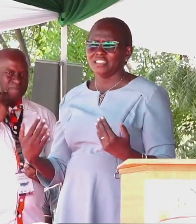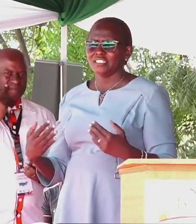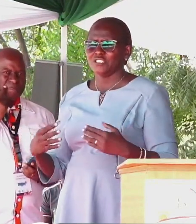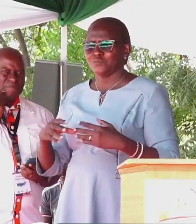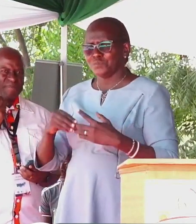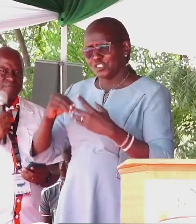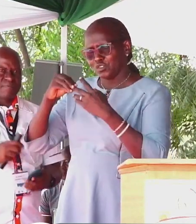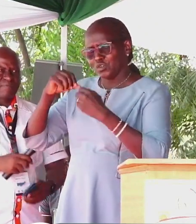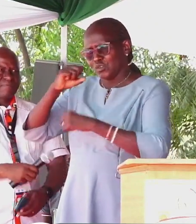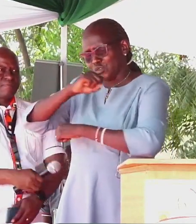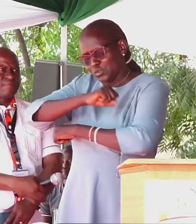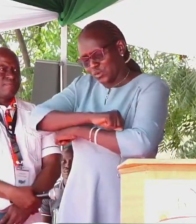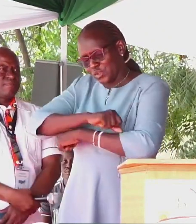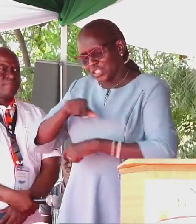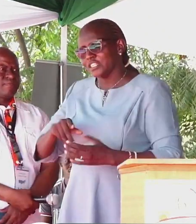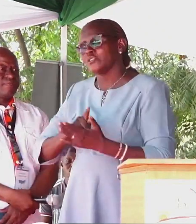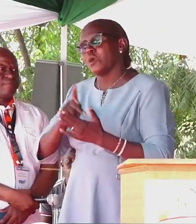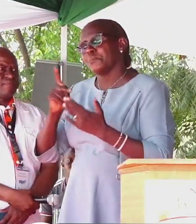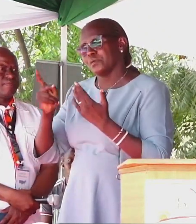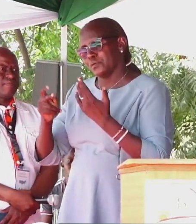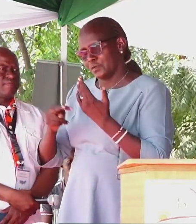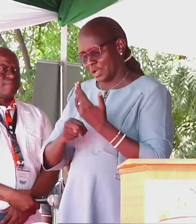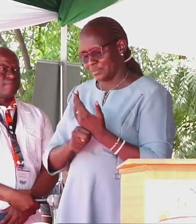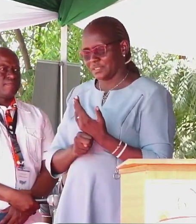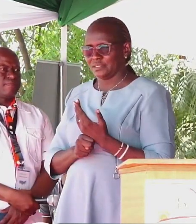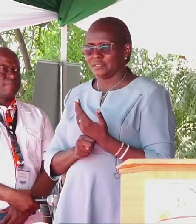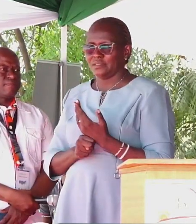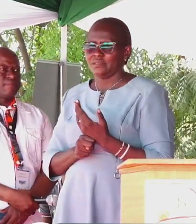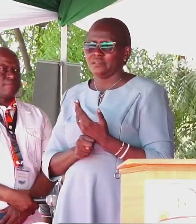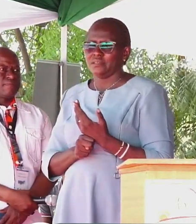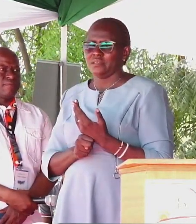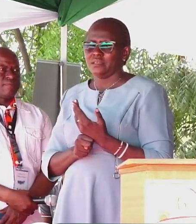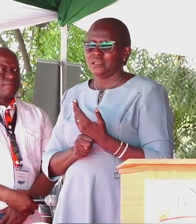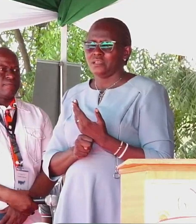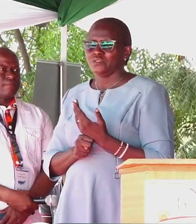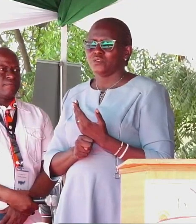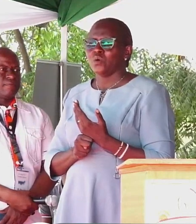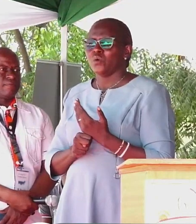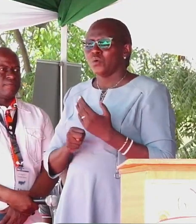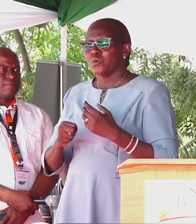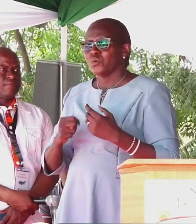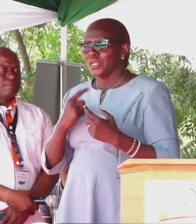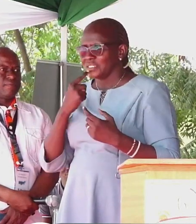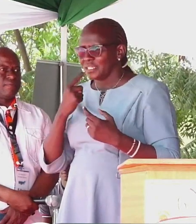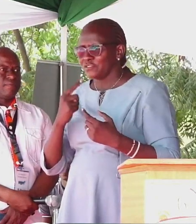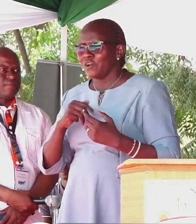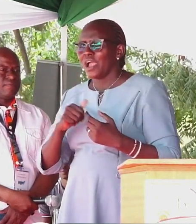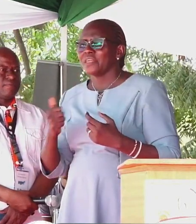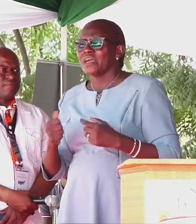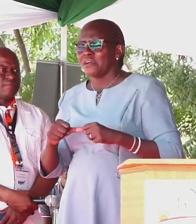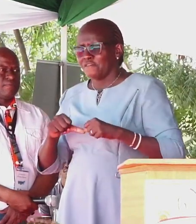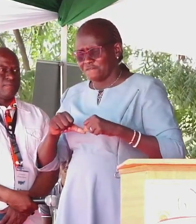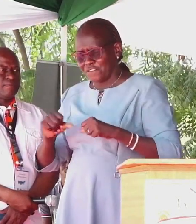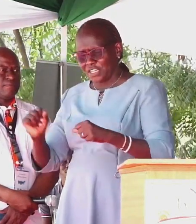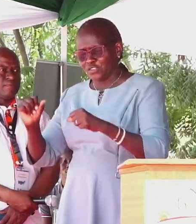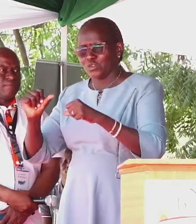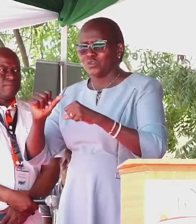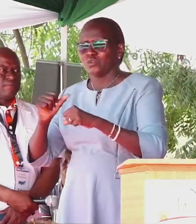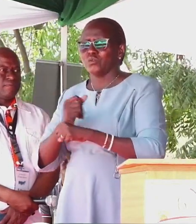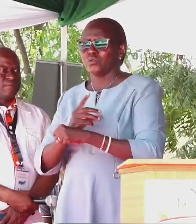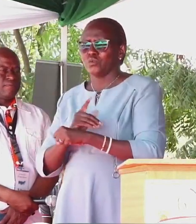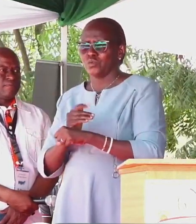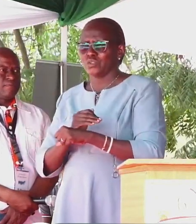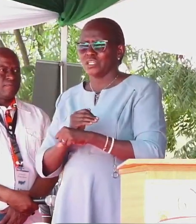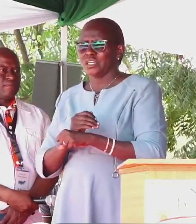this program, irrespective, as one of the, we are proposing a concurrent function. So every child